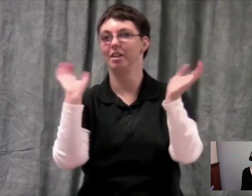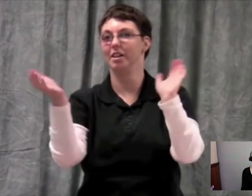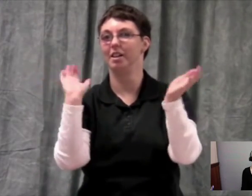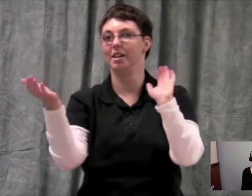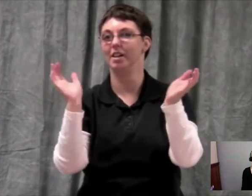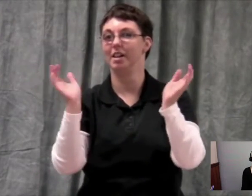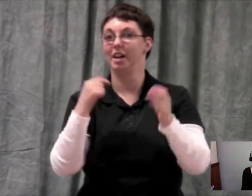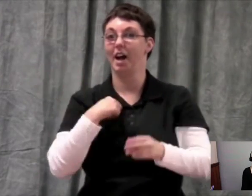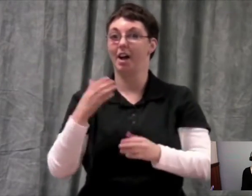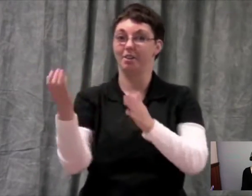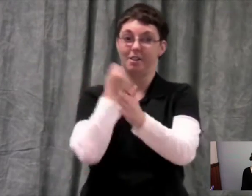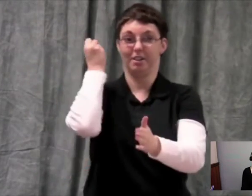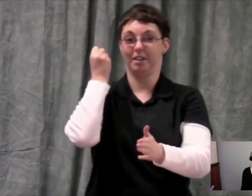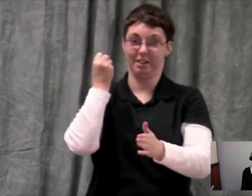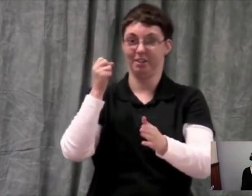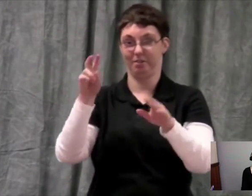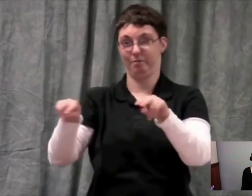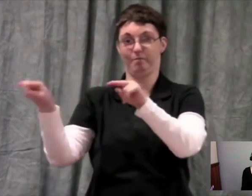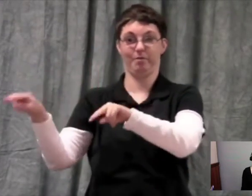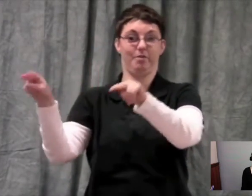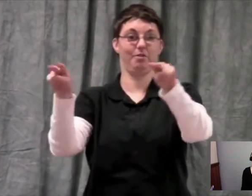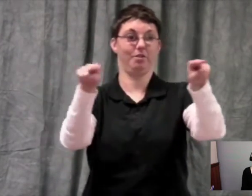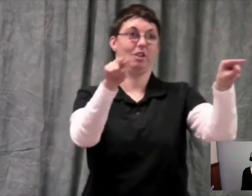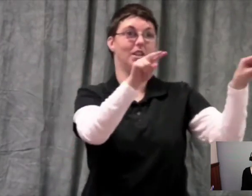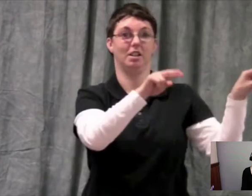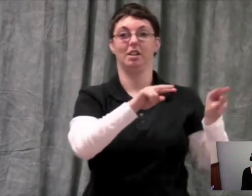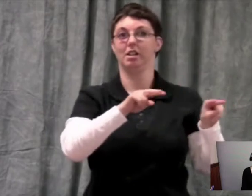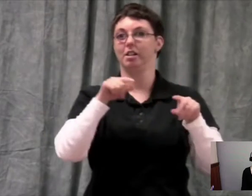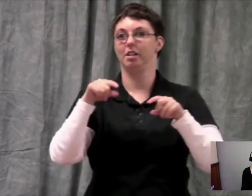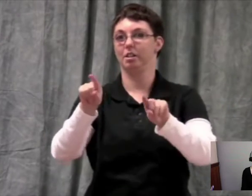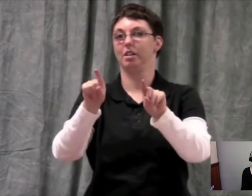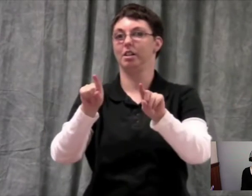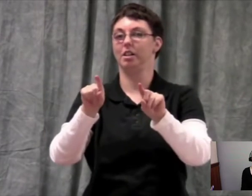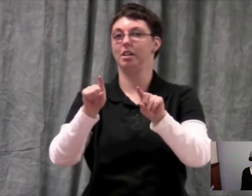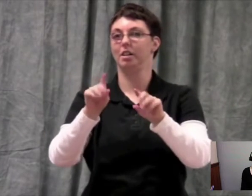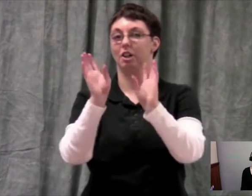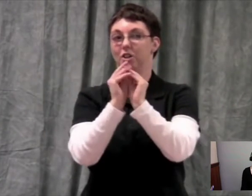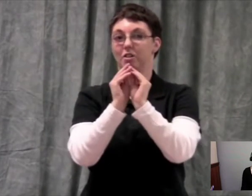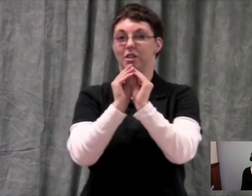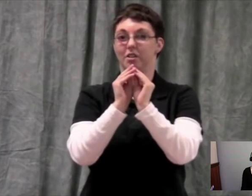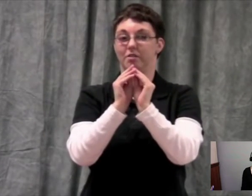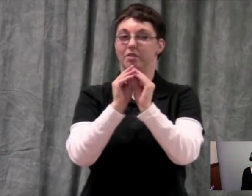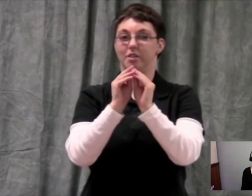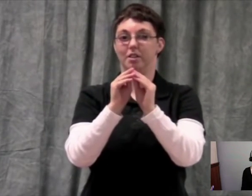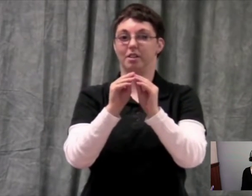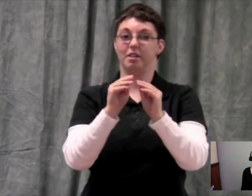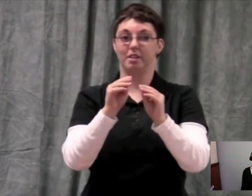So we were going through looking at all the vendors. And during that convention, I took down some notes and I kind of decided which